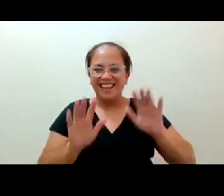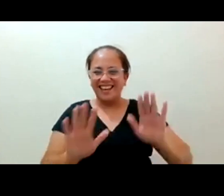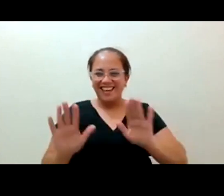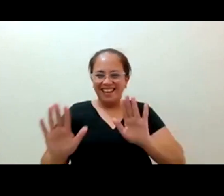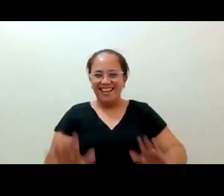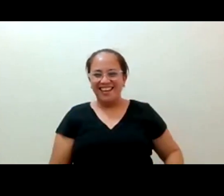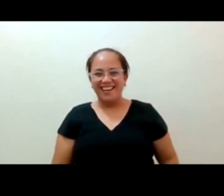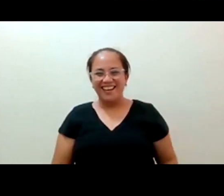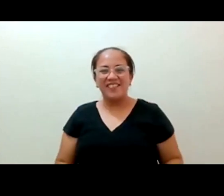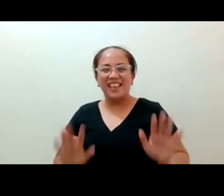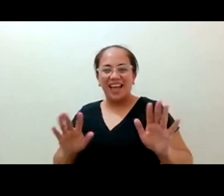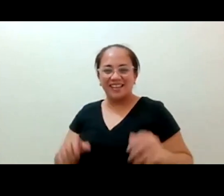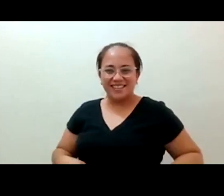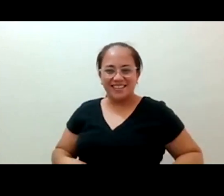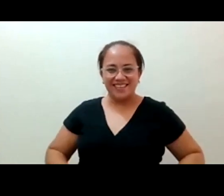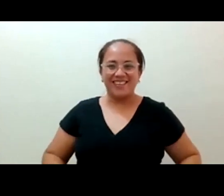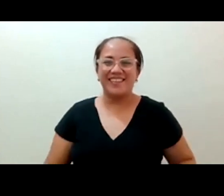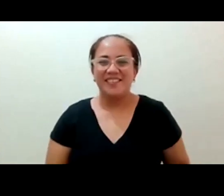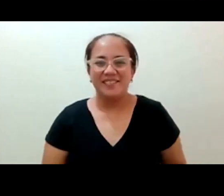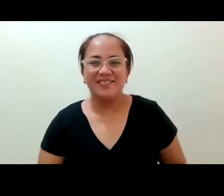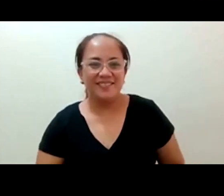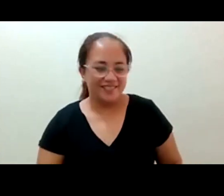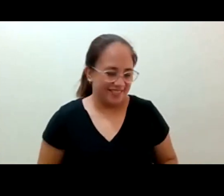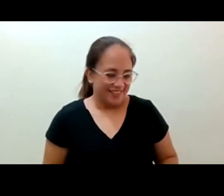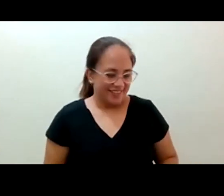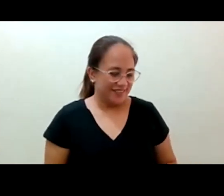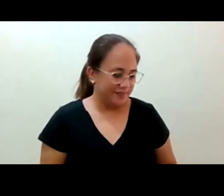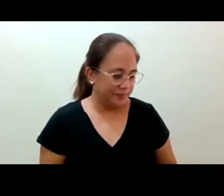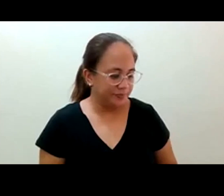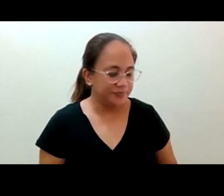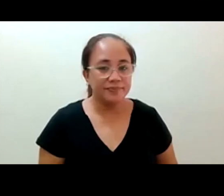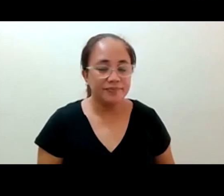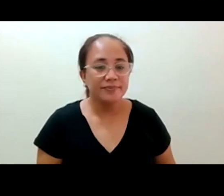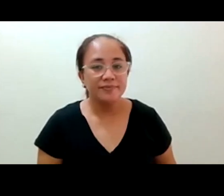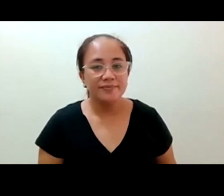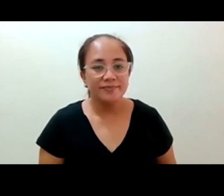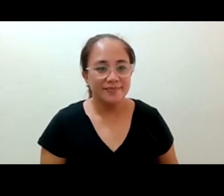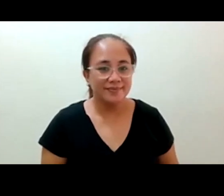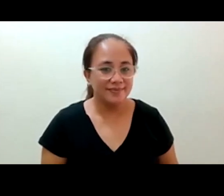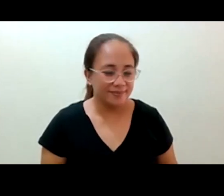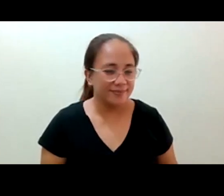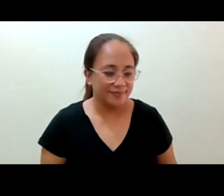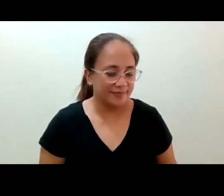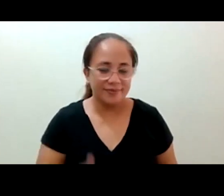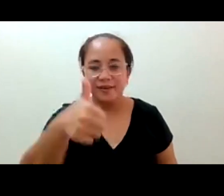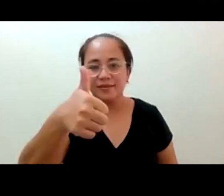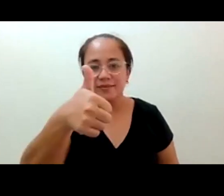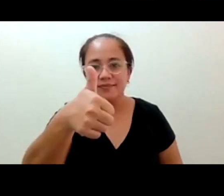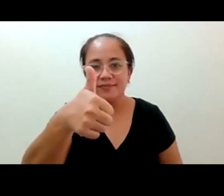you want to jump the gun there, Peebs. All right, okay. Sorry about that. I was Okay. just rushing. Sorry.